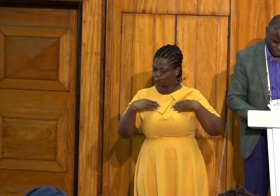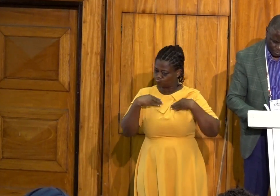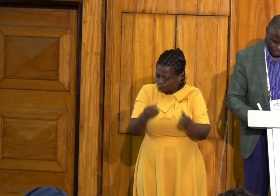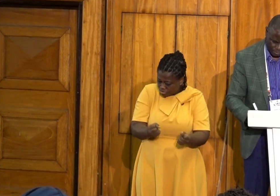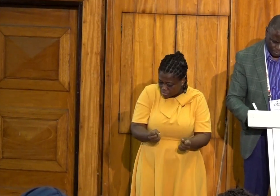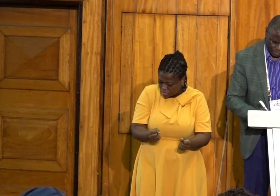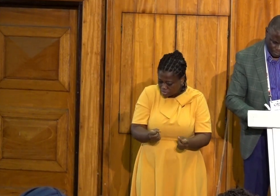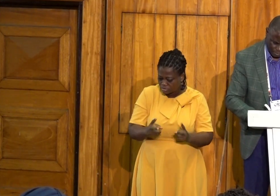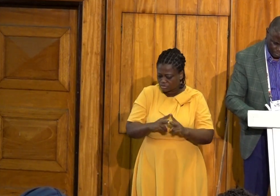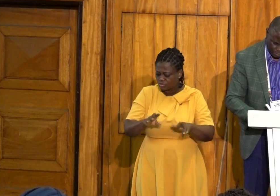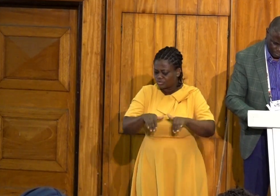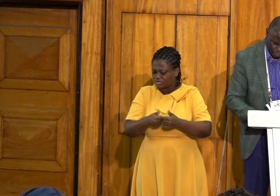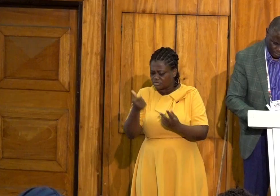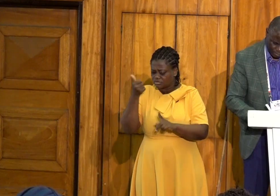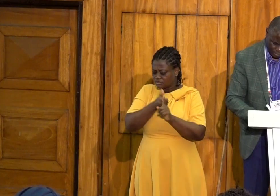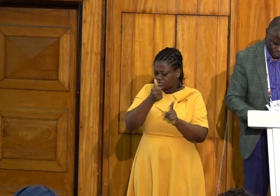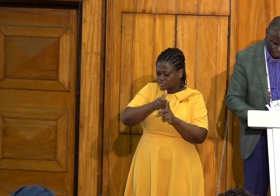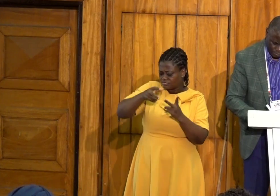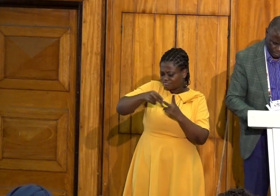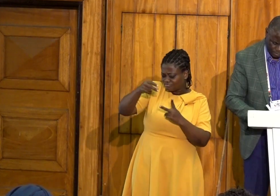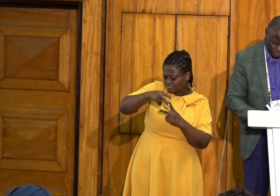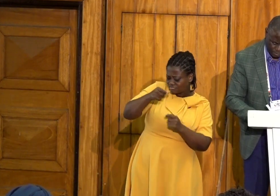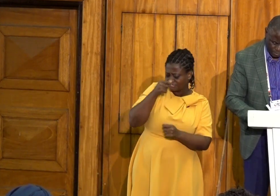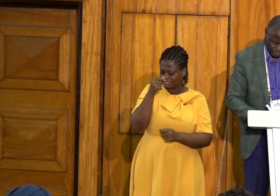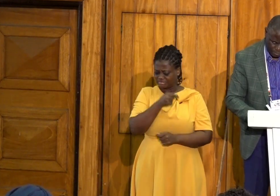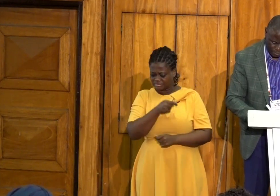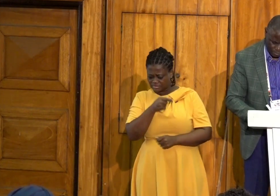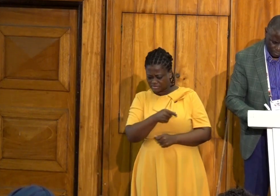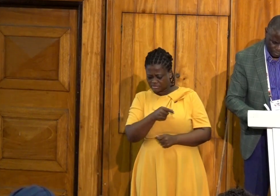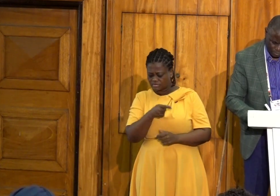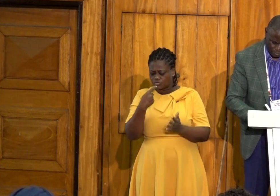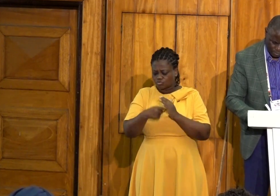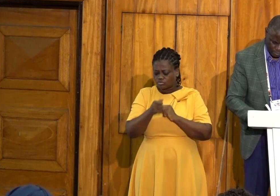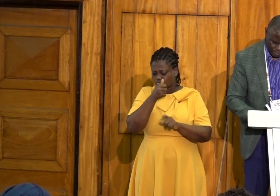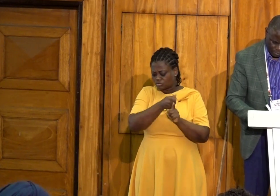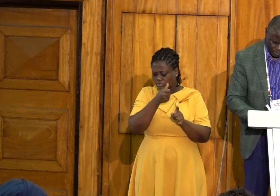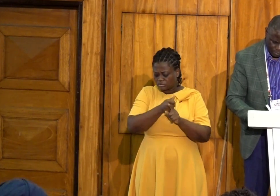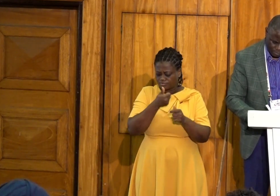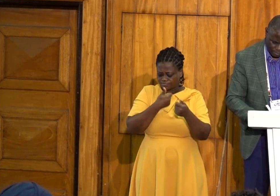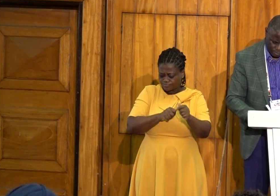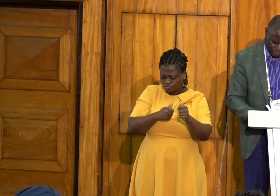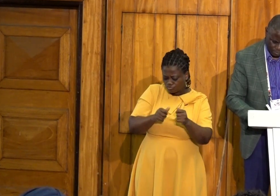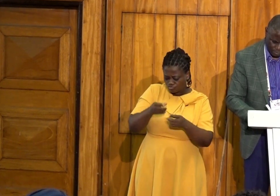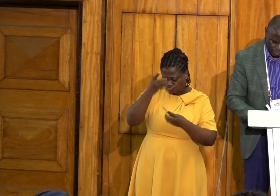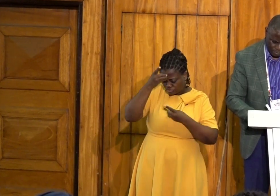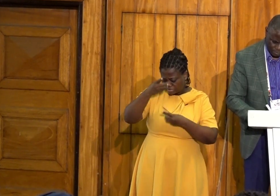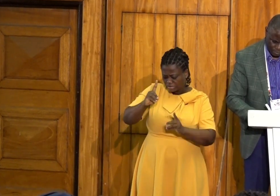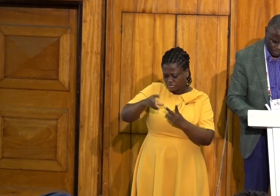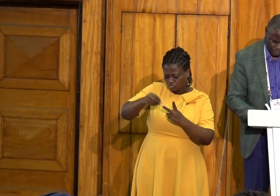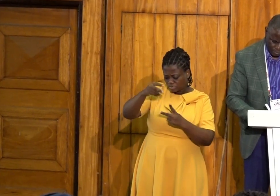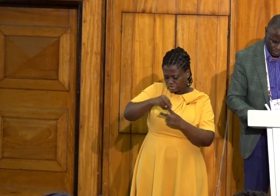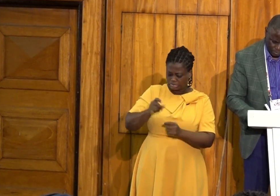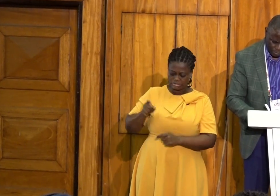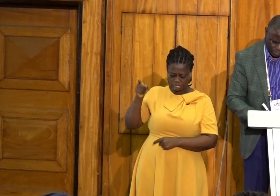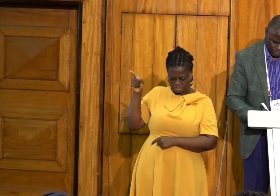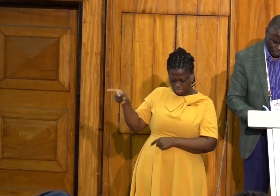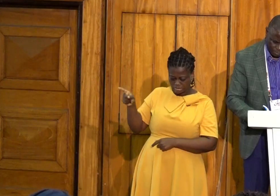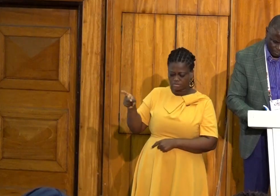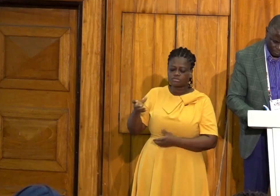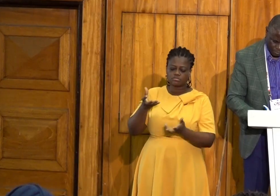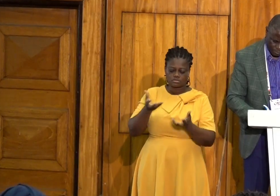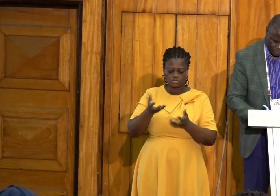you pick this up? I mean, what protocol did you follow to pick this up? I want to understand that. Thank you very much.